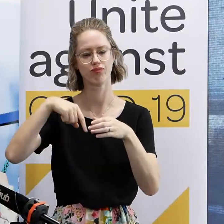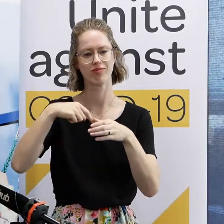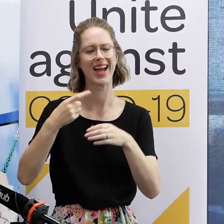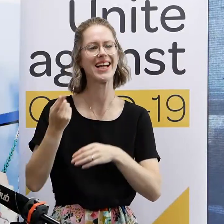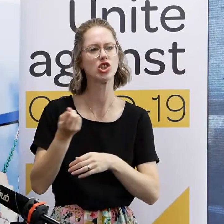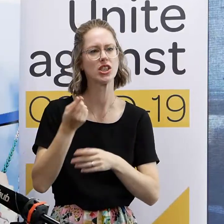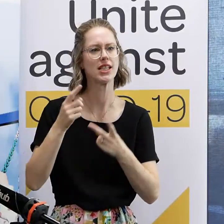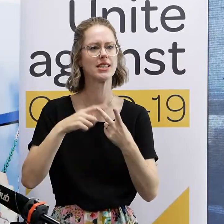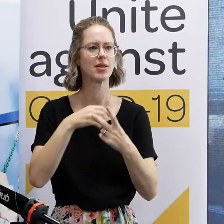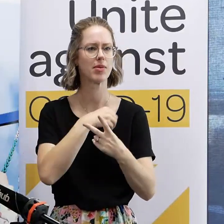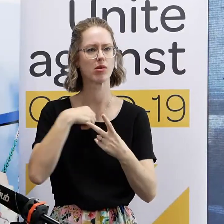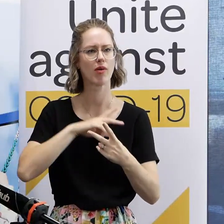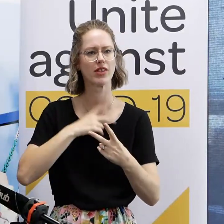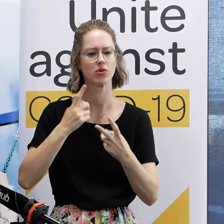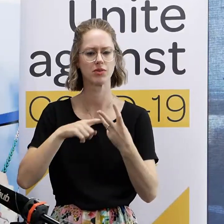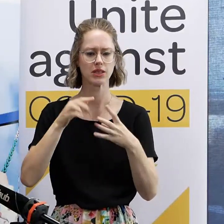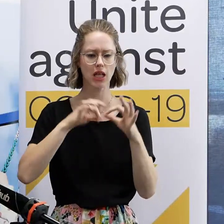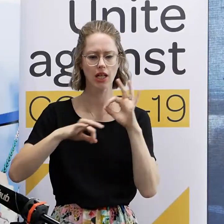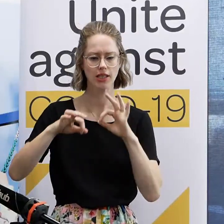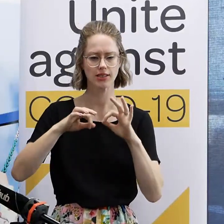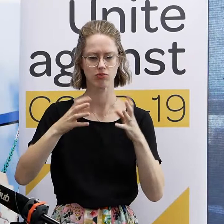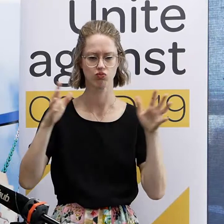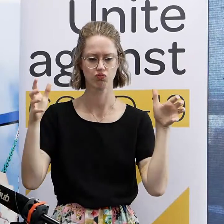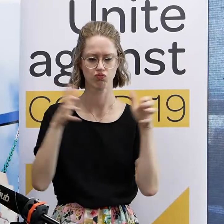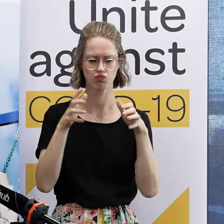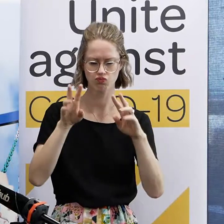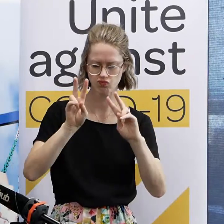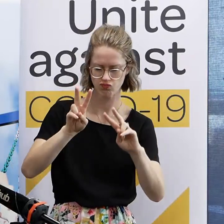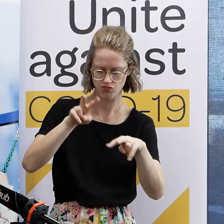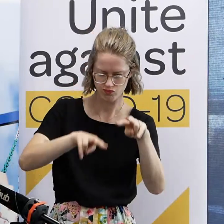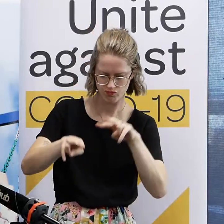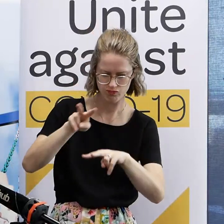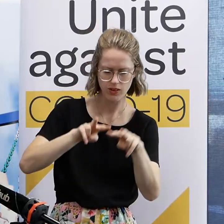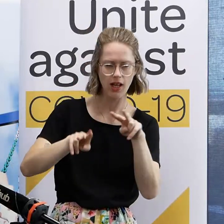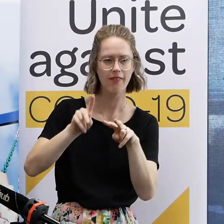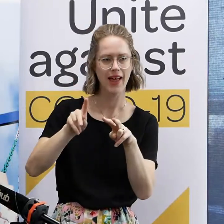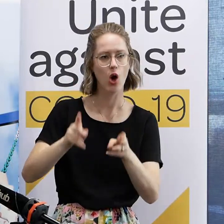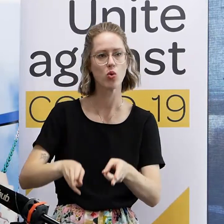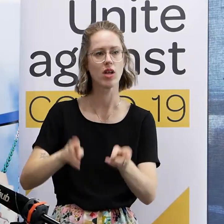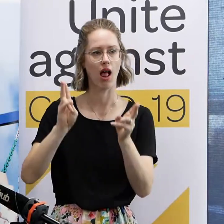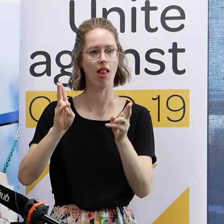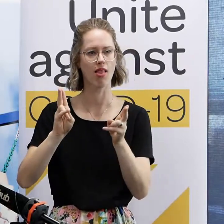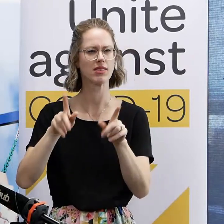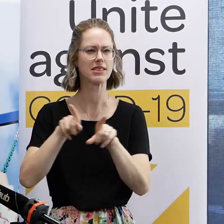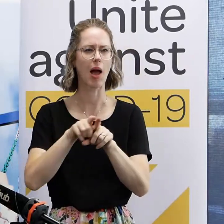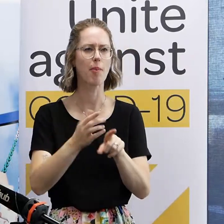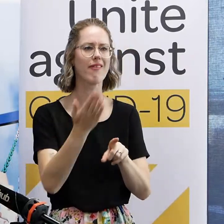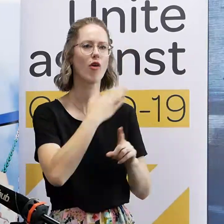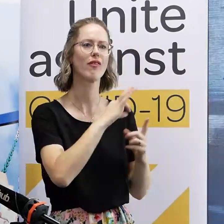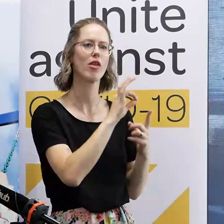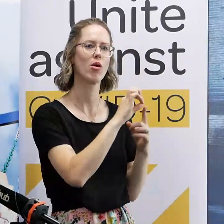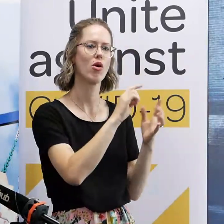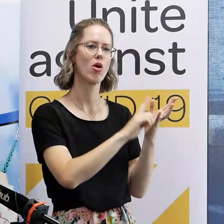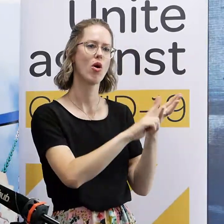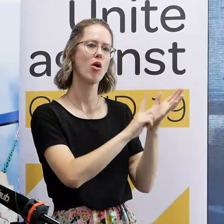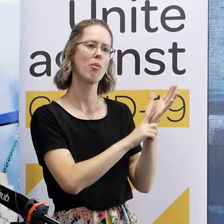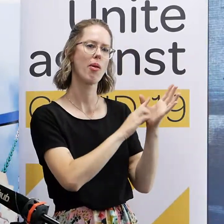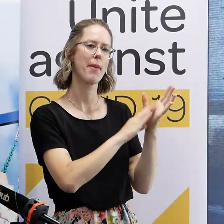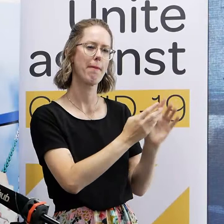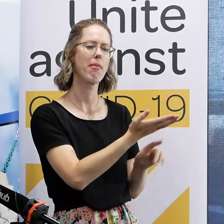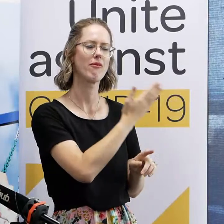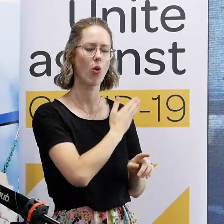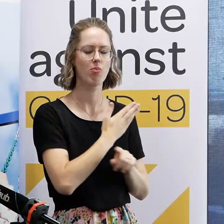and medical professionals and scientists that are assessing the Grand Mercure at the moment, as they did for the Pullman.